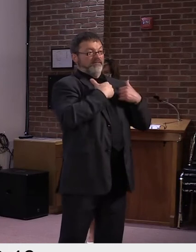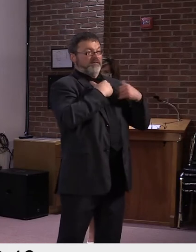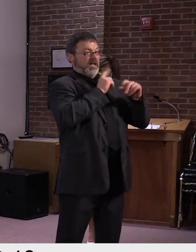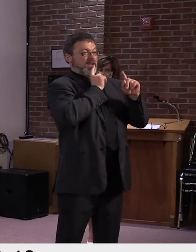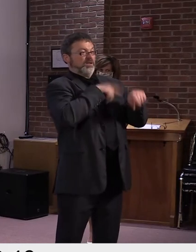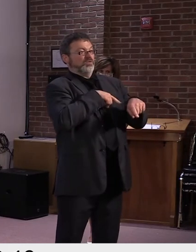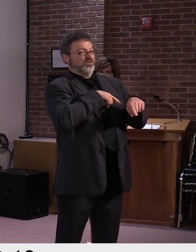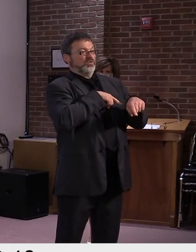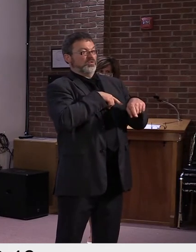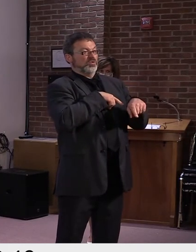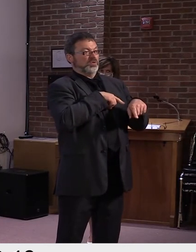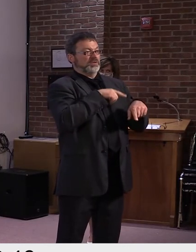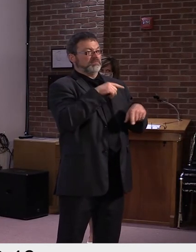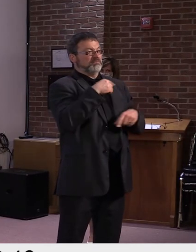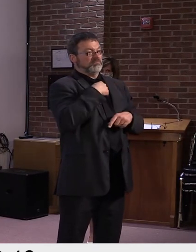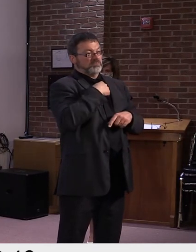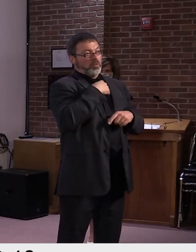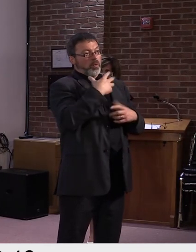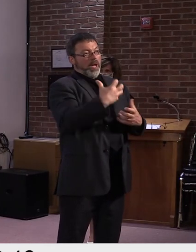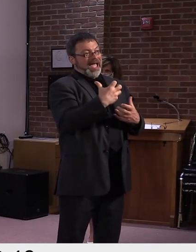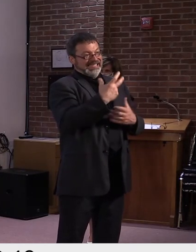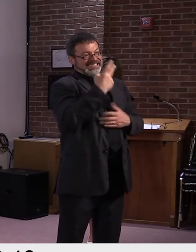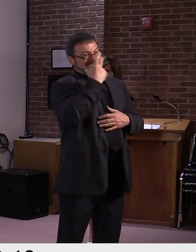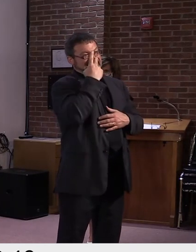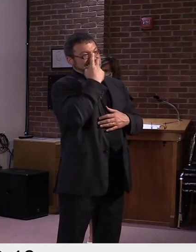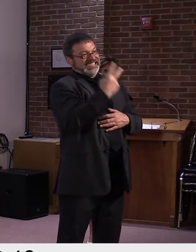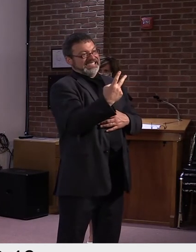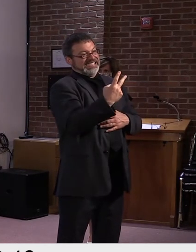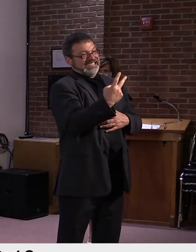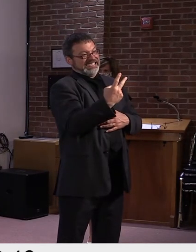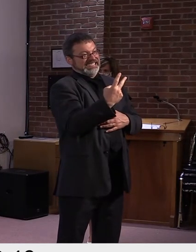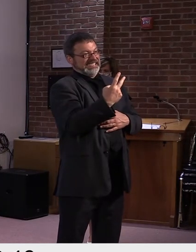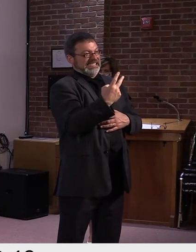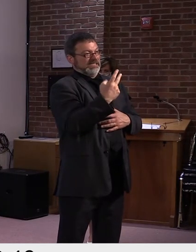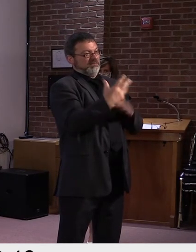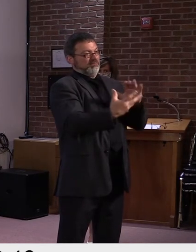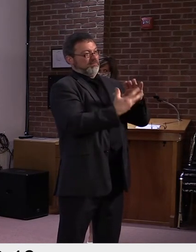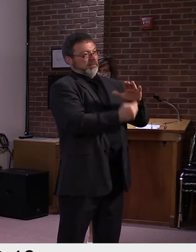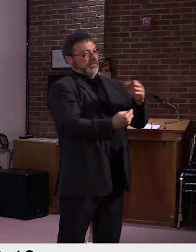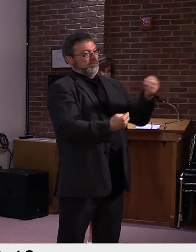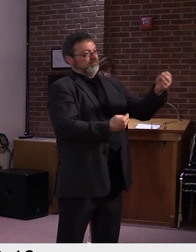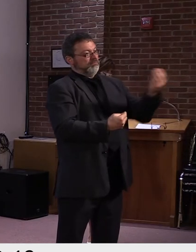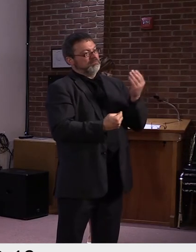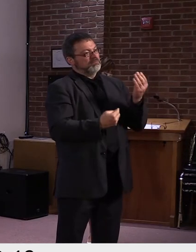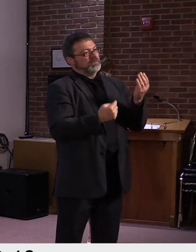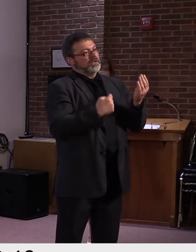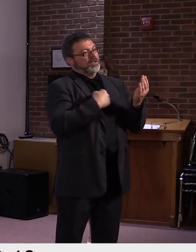and this is what it says. Okay. Happy to take a look at it.